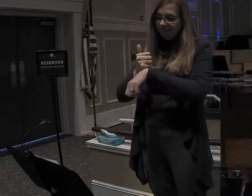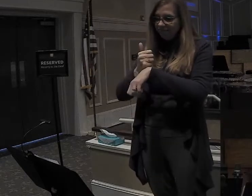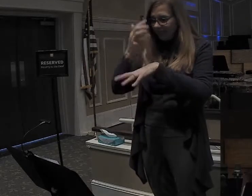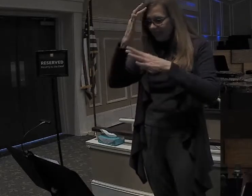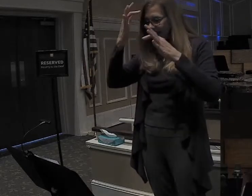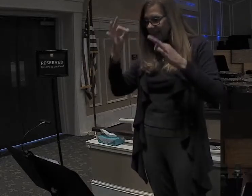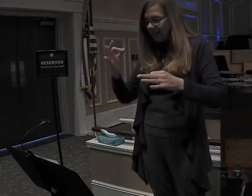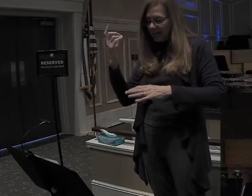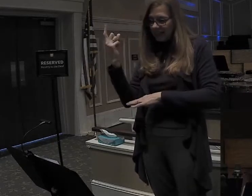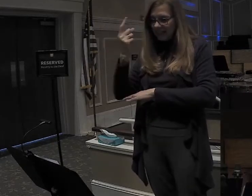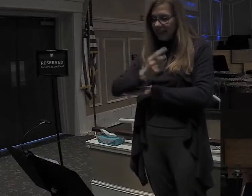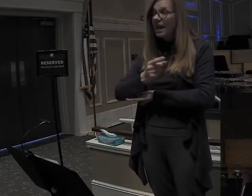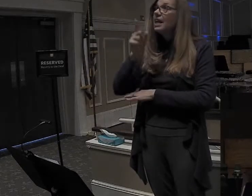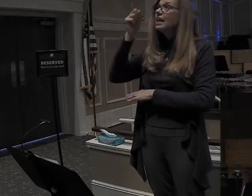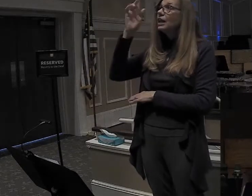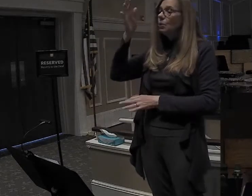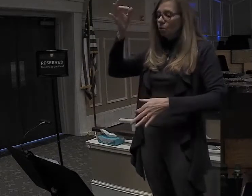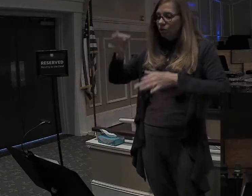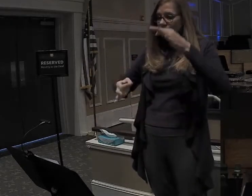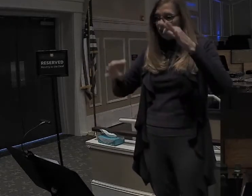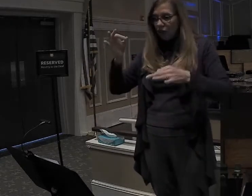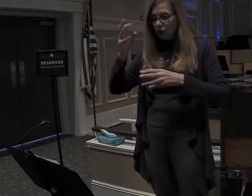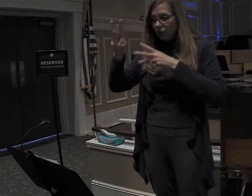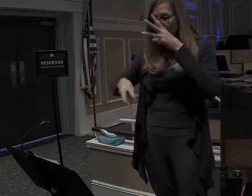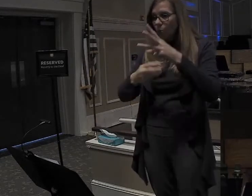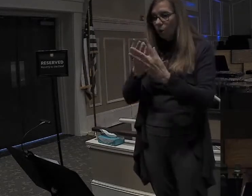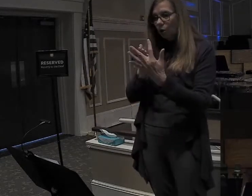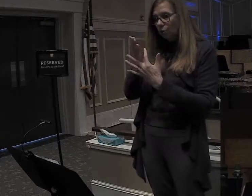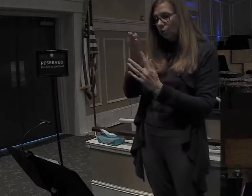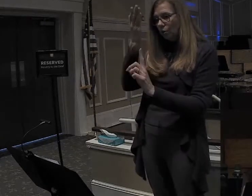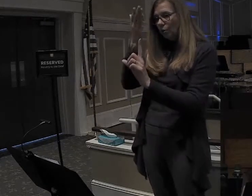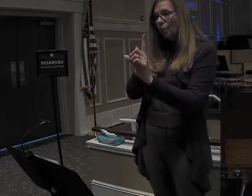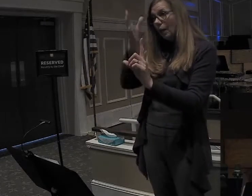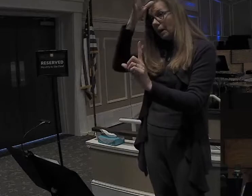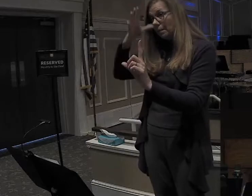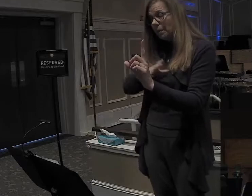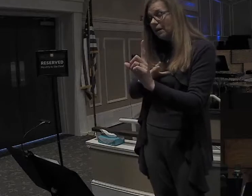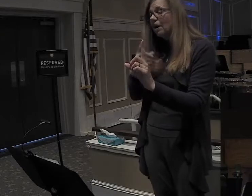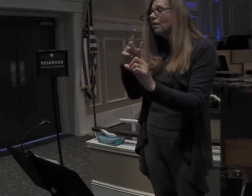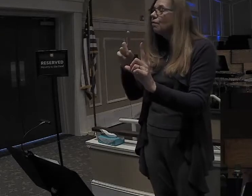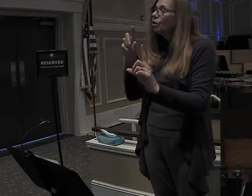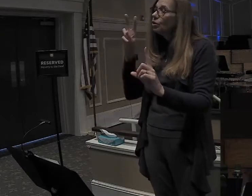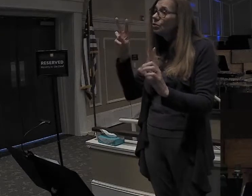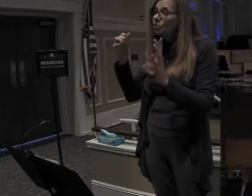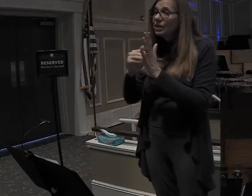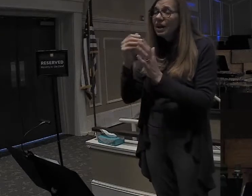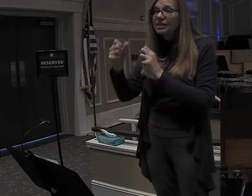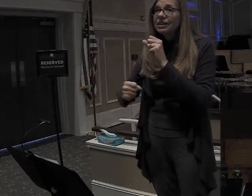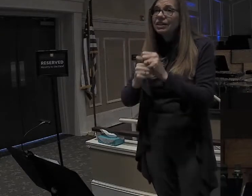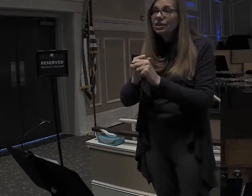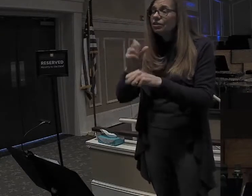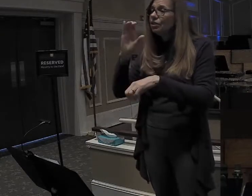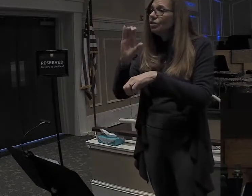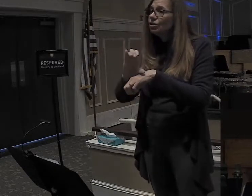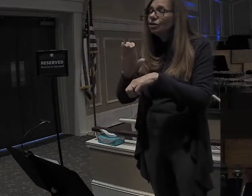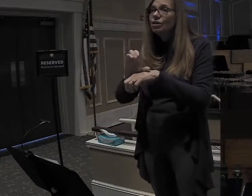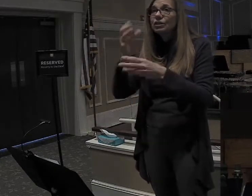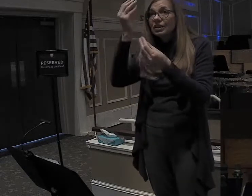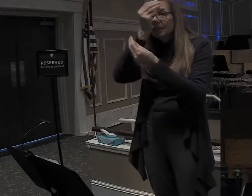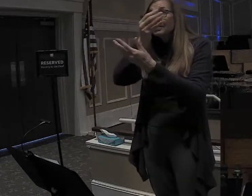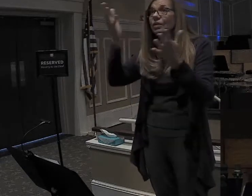which he will judge the world through a man. For over 20 centuries, the church has offered the world